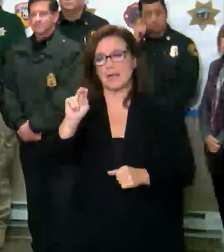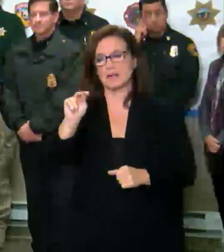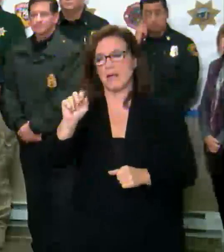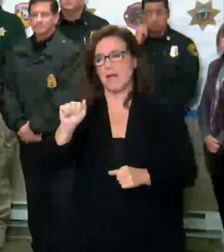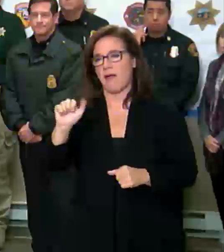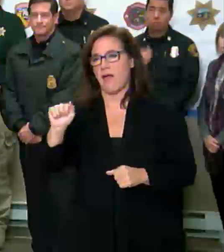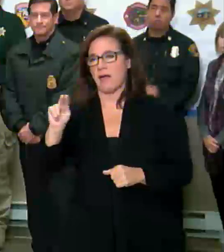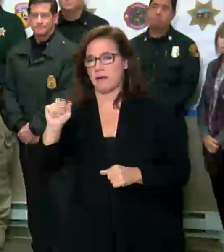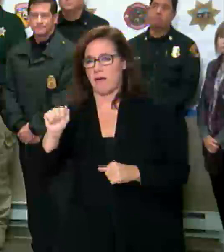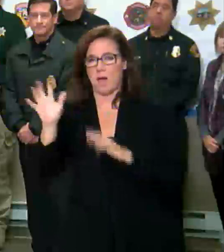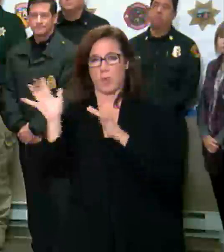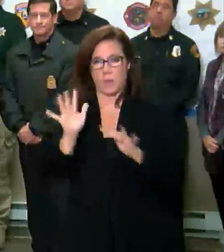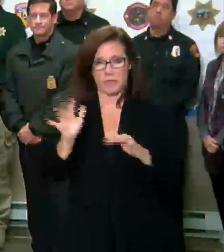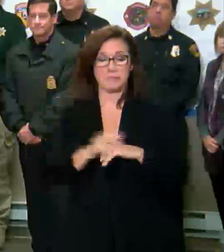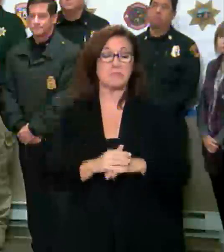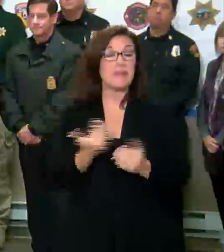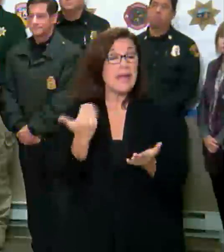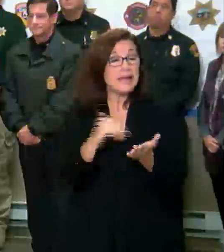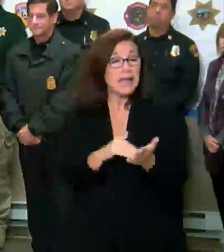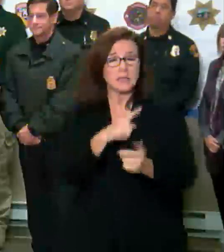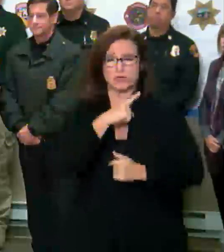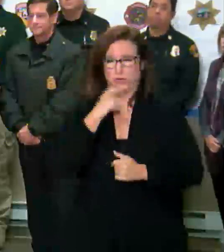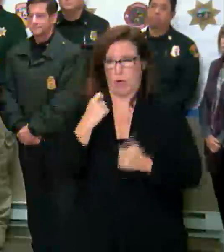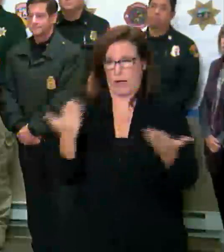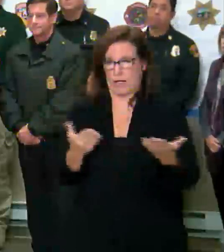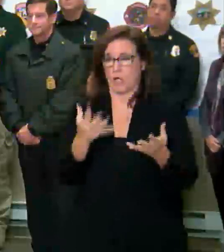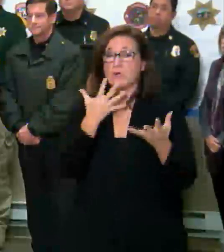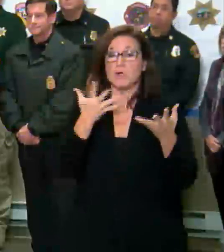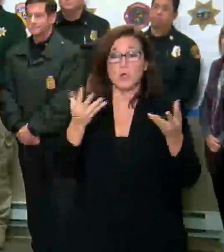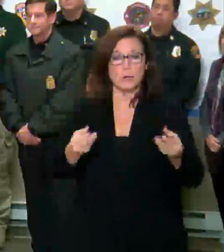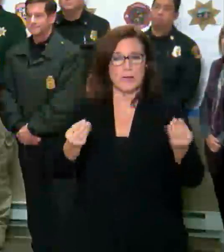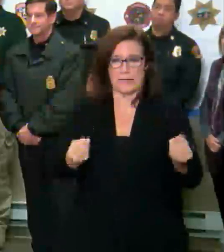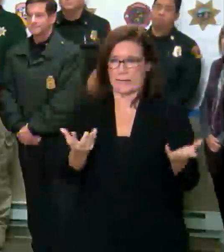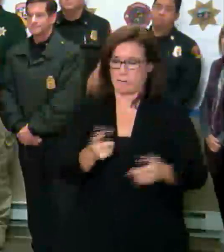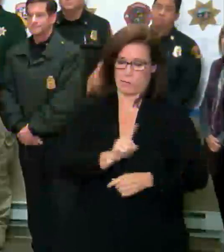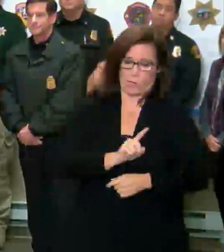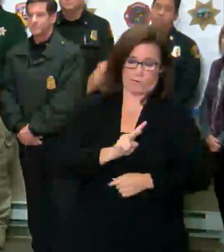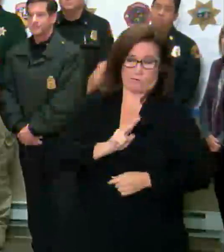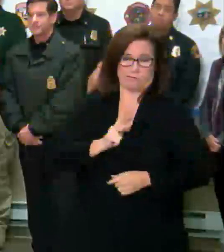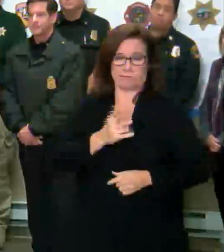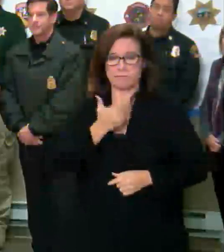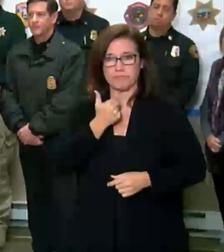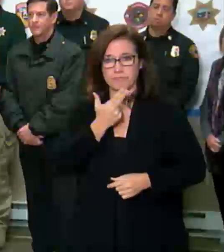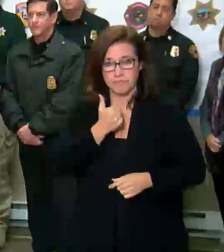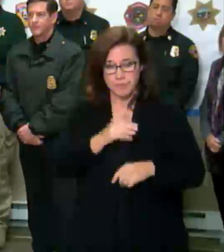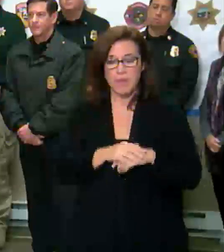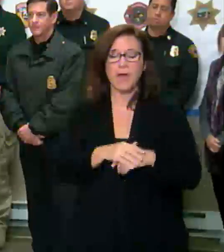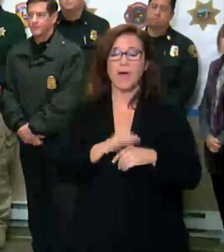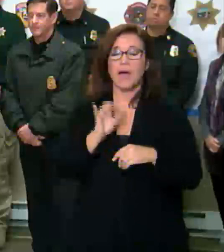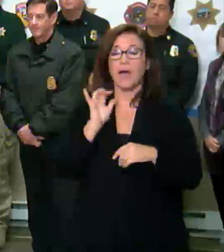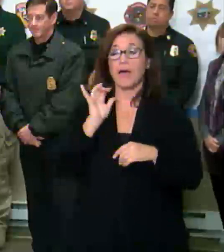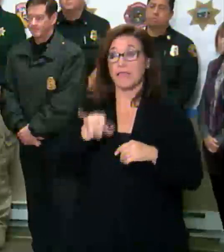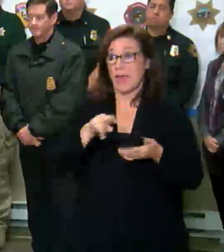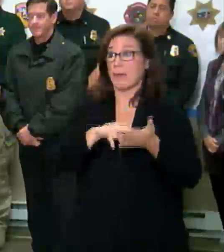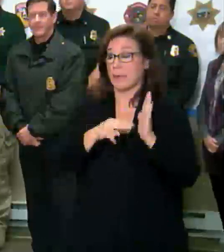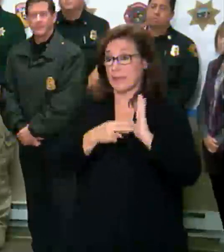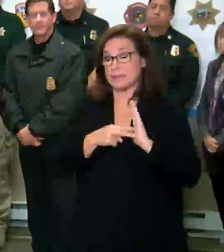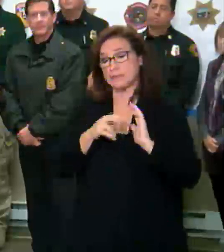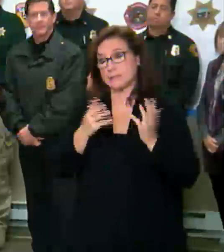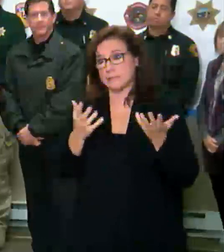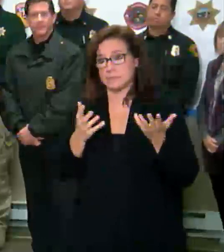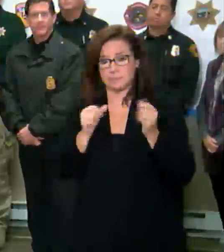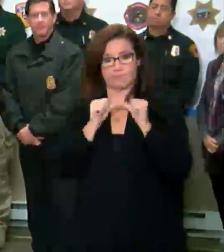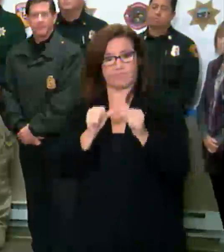have still relative humidities in the single digits and little, if any, recoveries at night, so that makes a recipe for widespread and